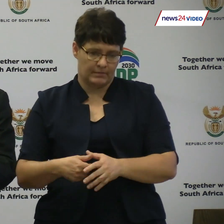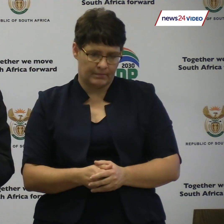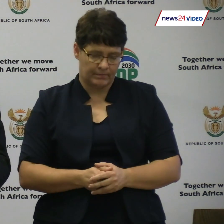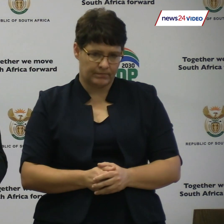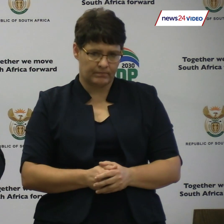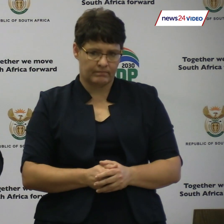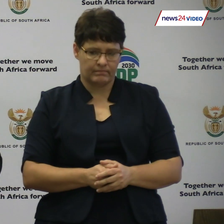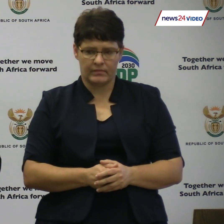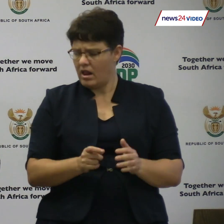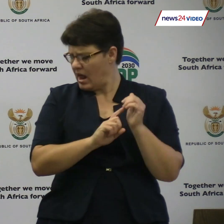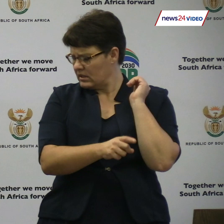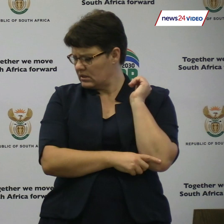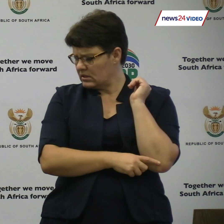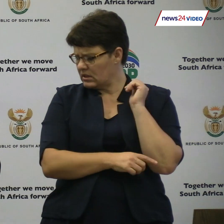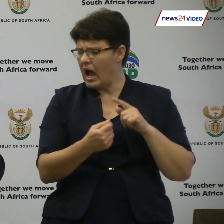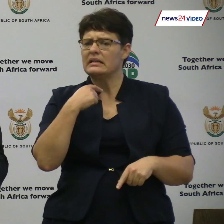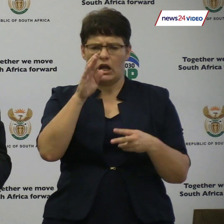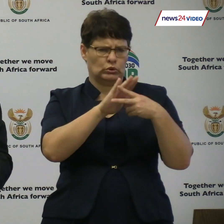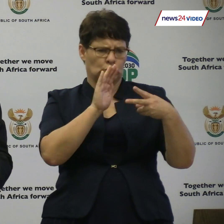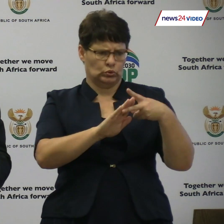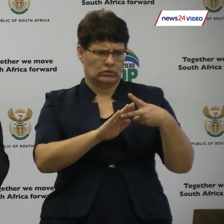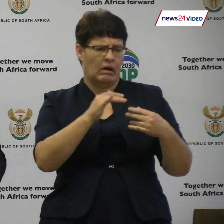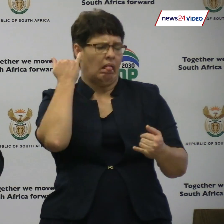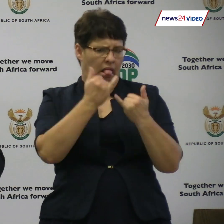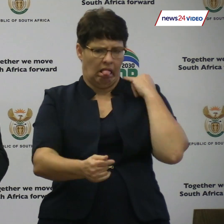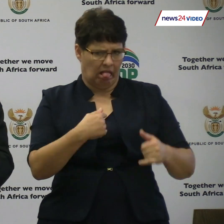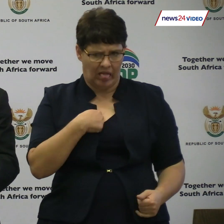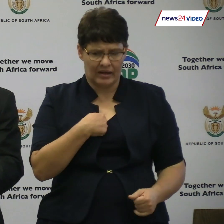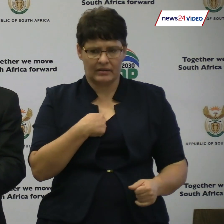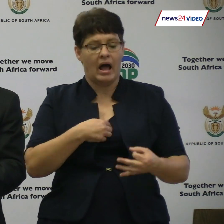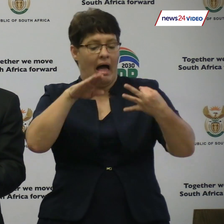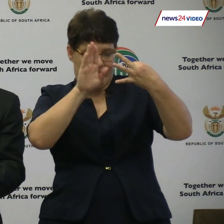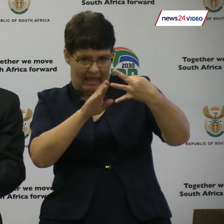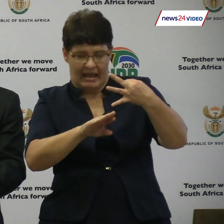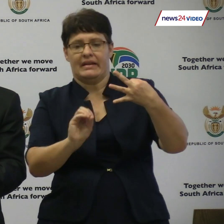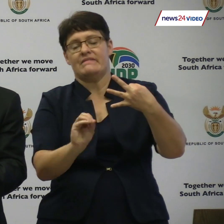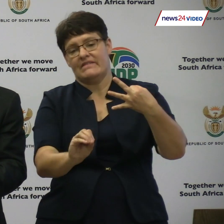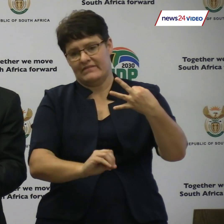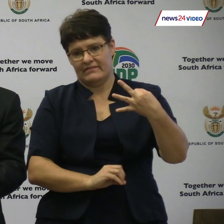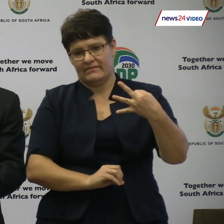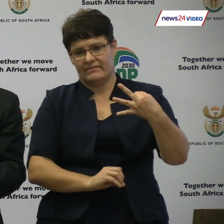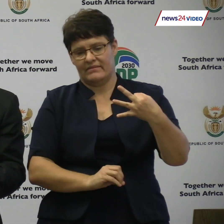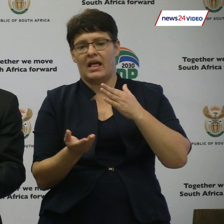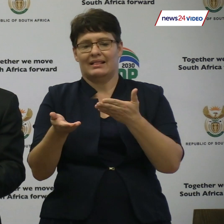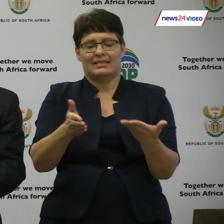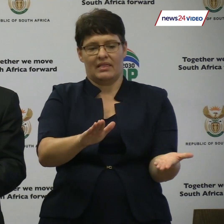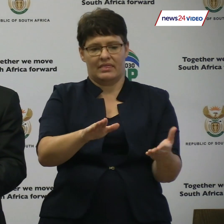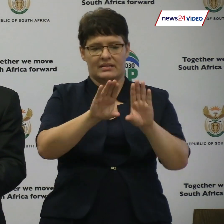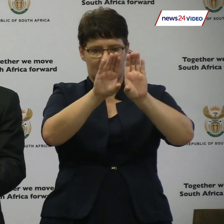Lastly, I actually said 2 documents, I'm correcting myself. There's a third one, a death